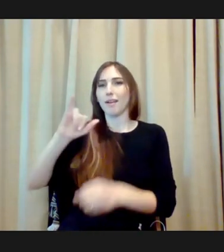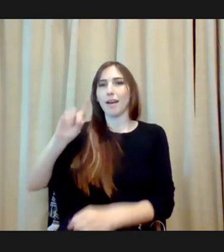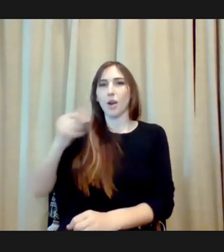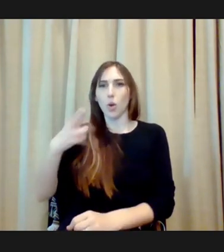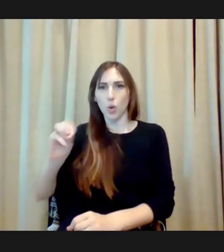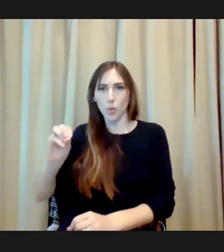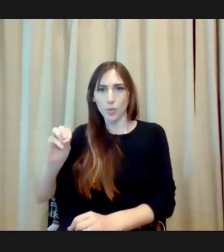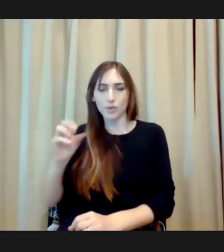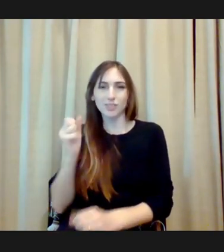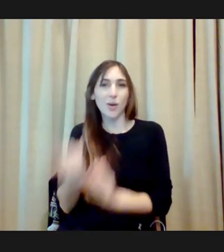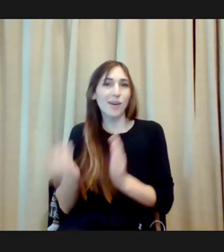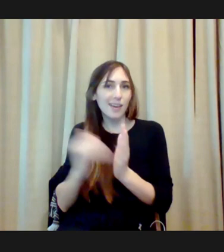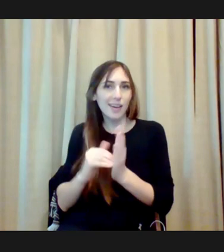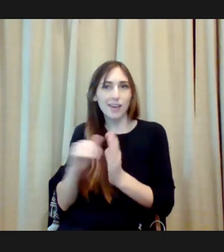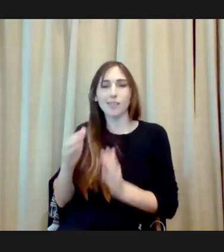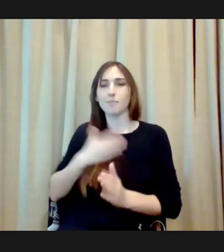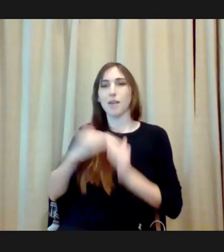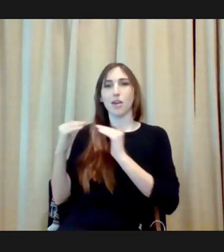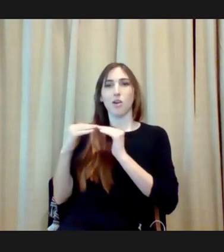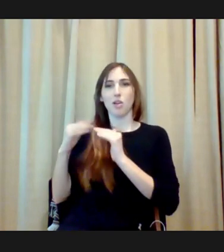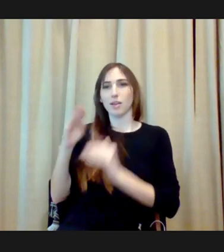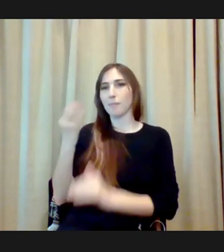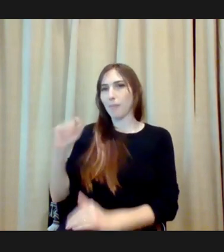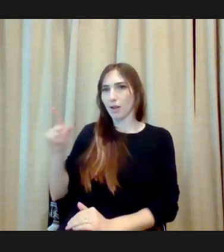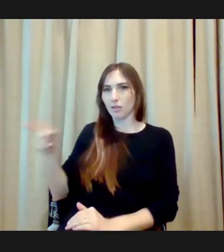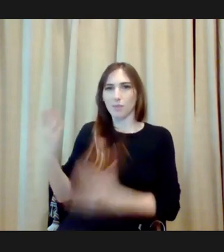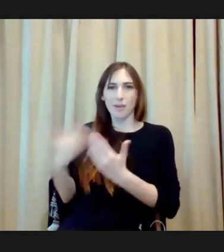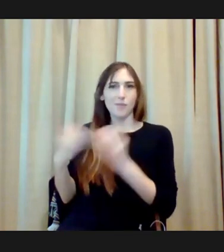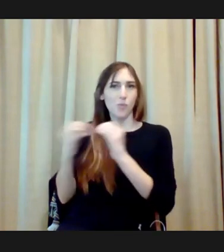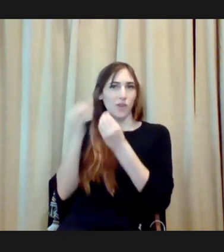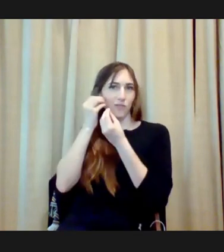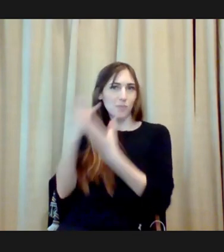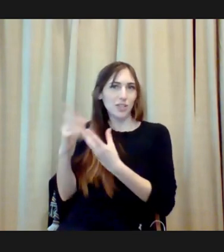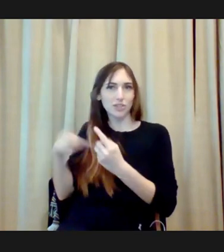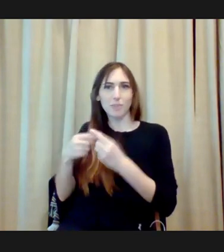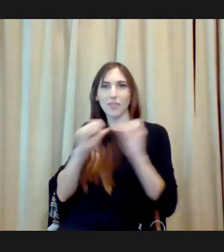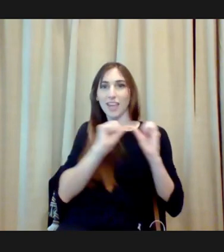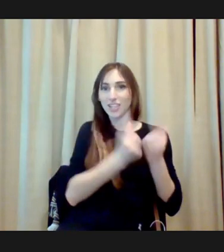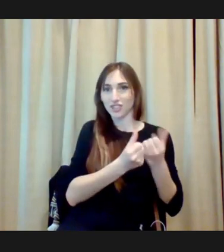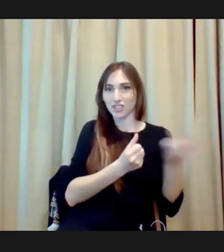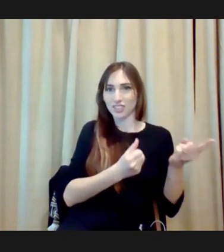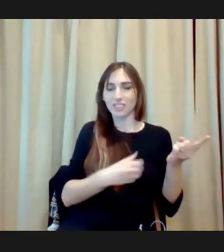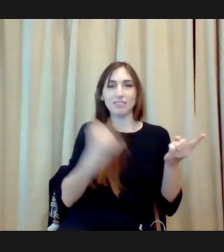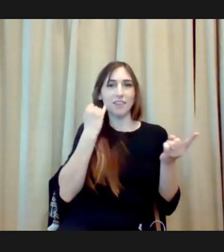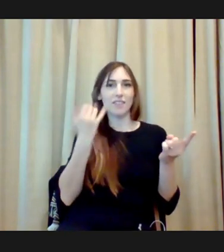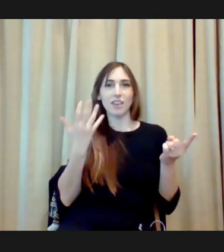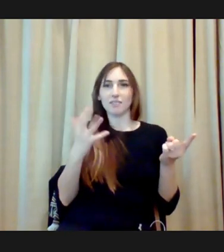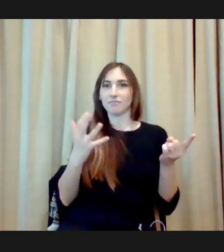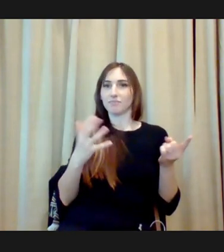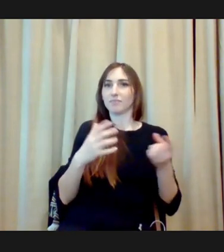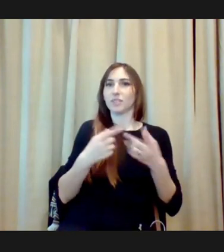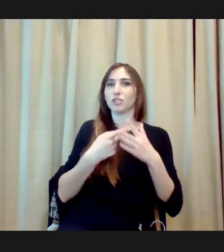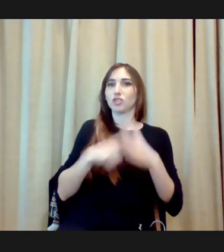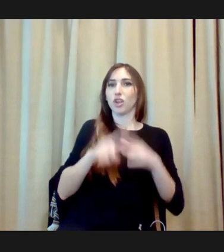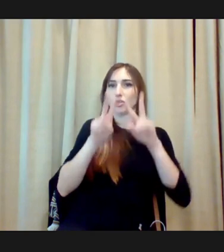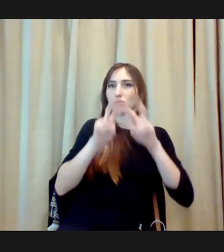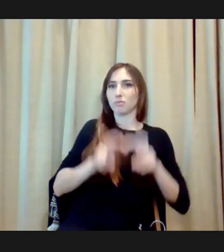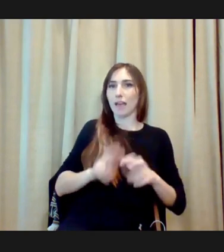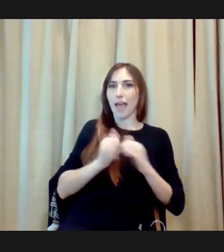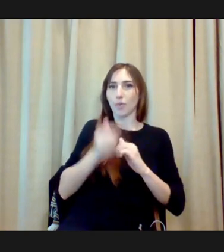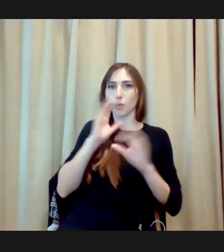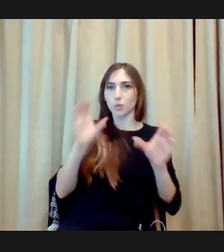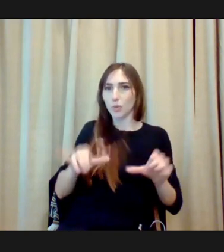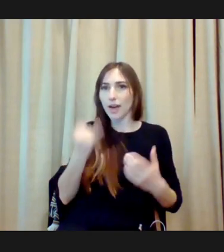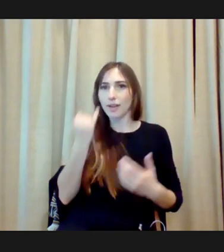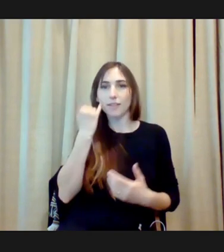may have some insights for me as to whether or not the agency has dived into how they're going to do that, if there will be acclimation